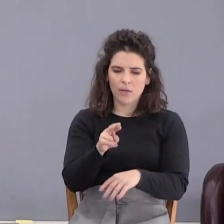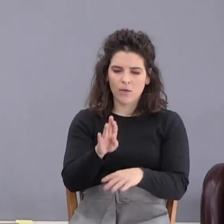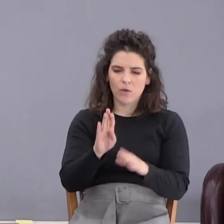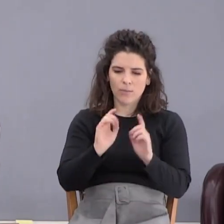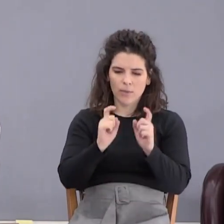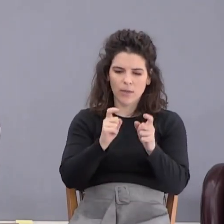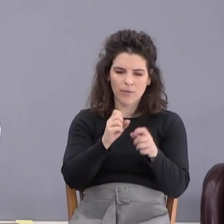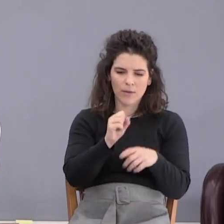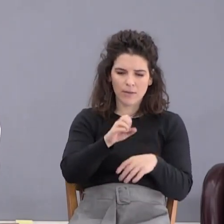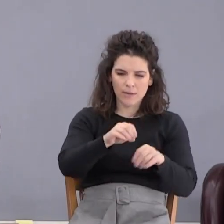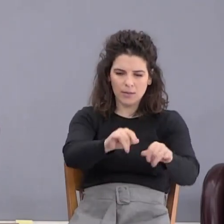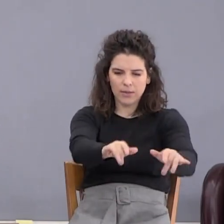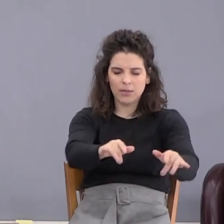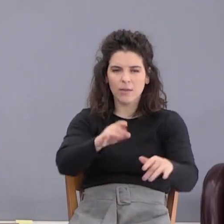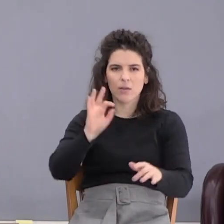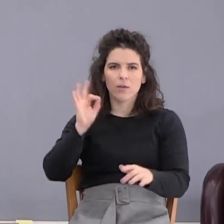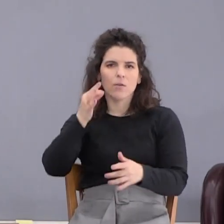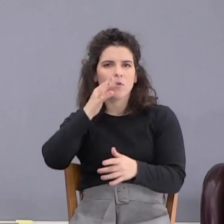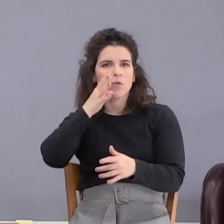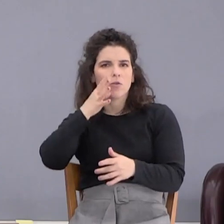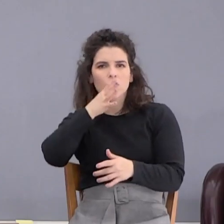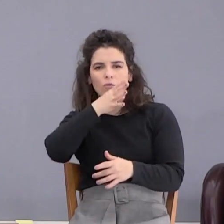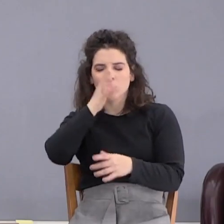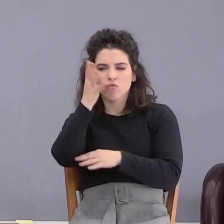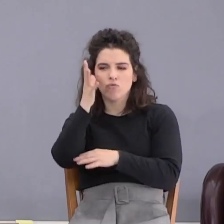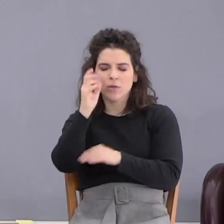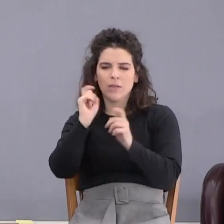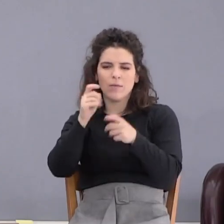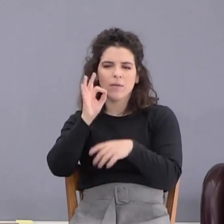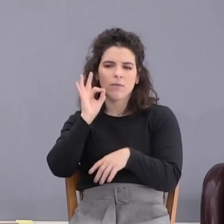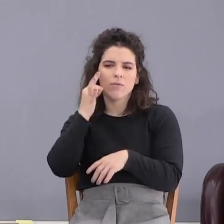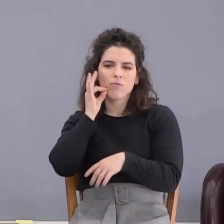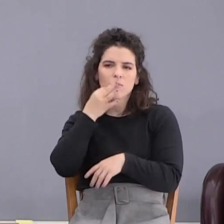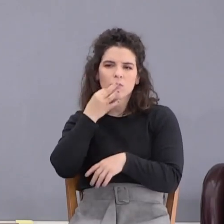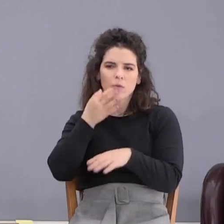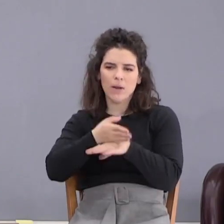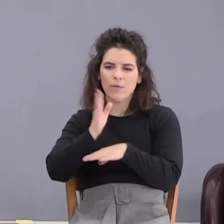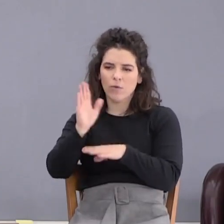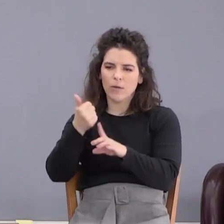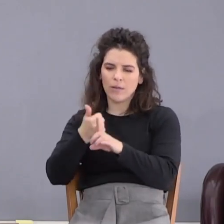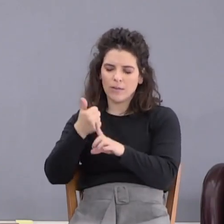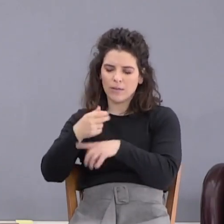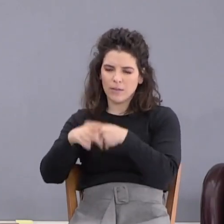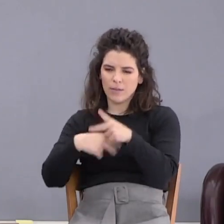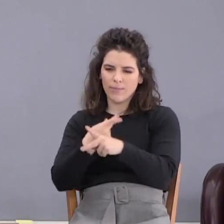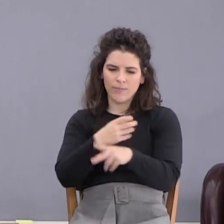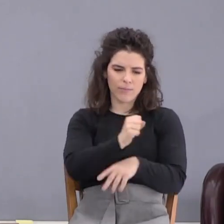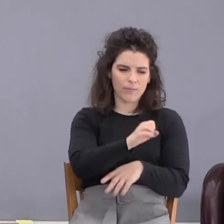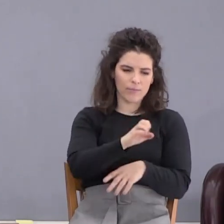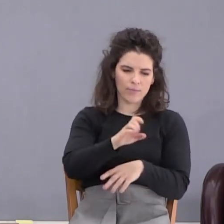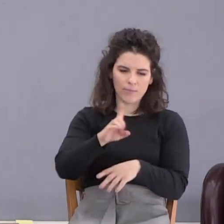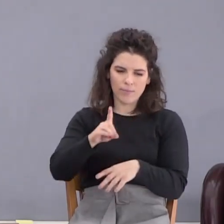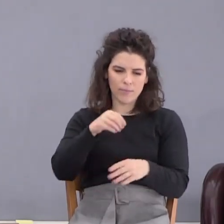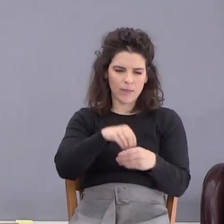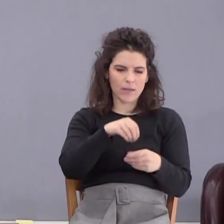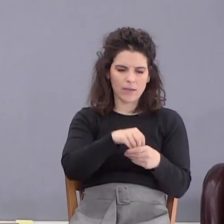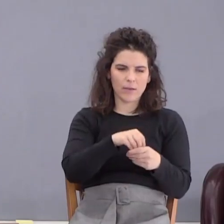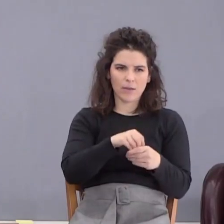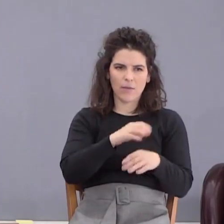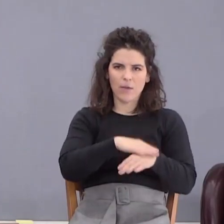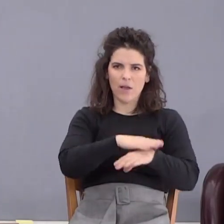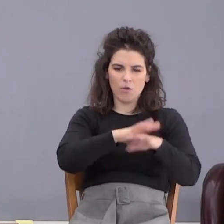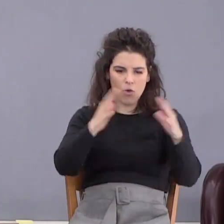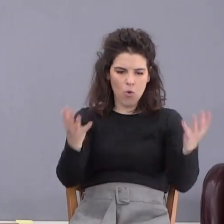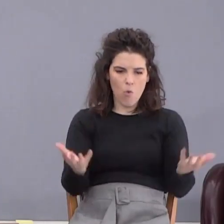fruit tree yielding fruit after his kind, whose seed is in itself upon the whole earth. The three